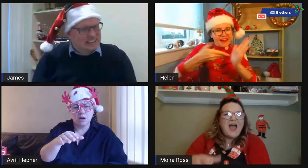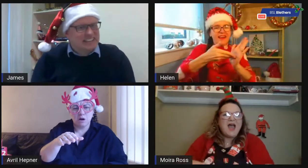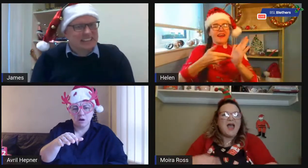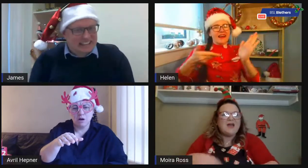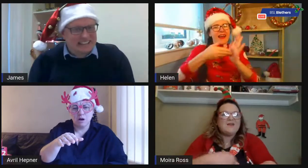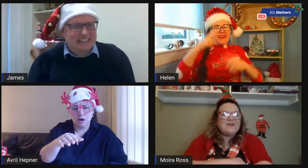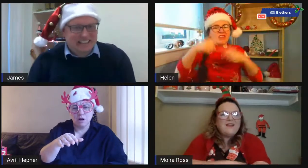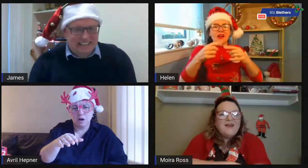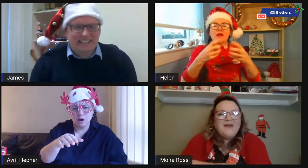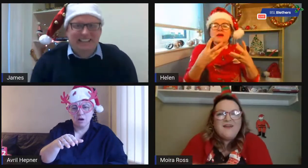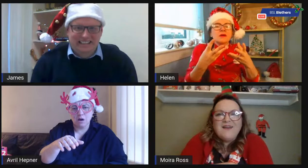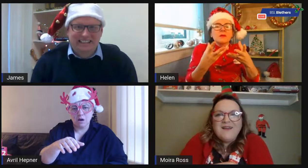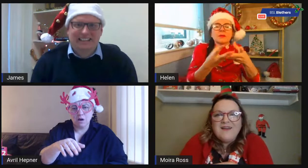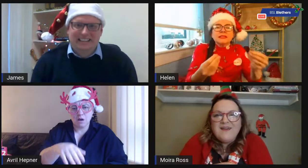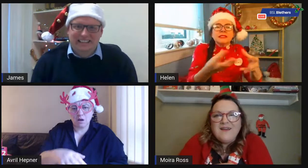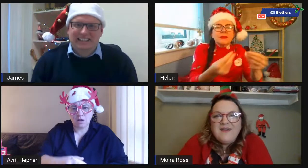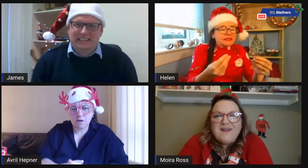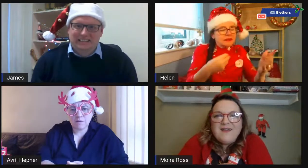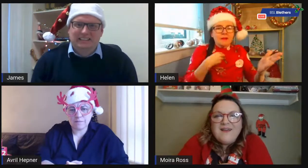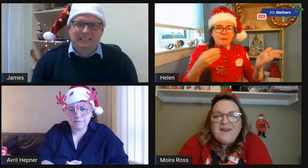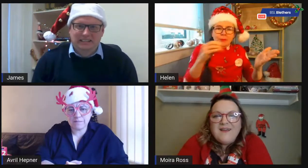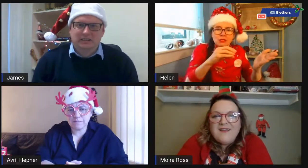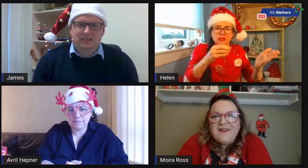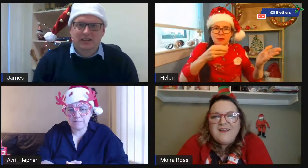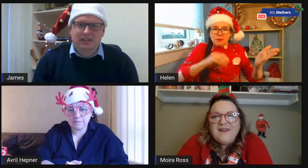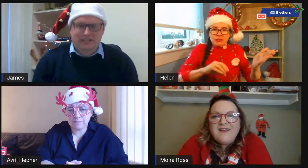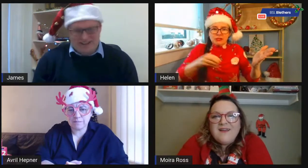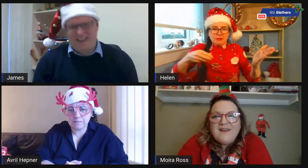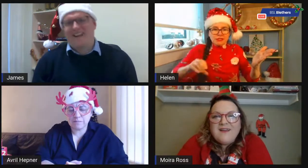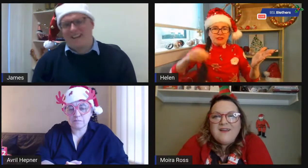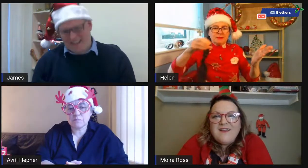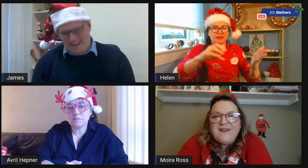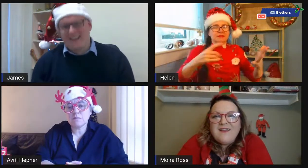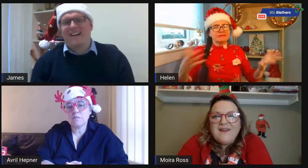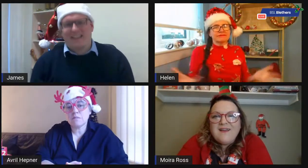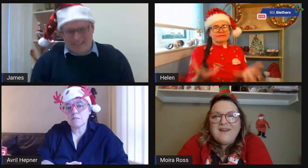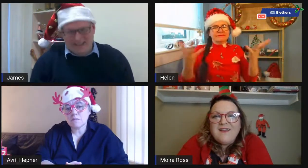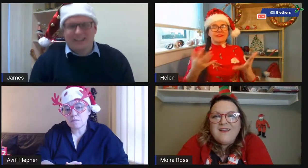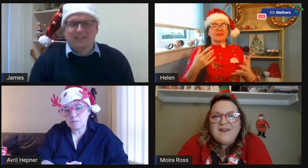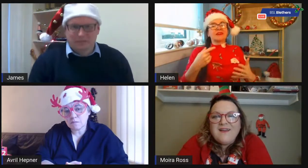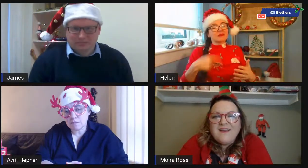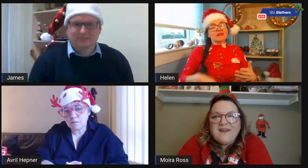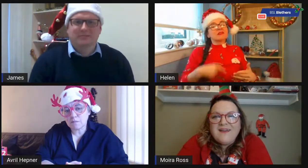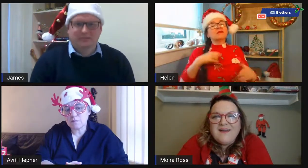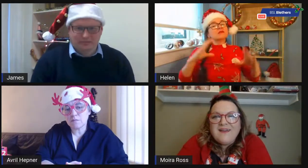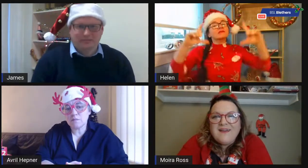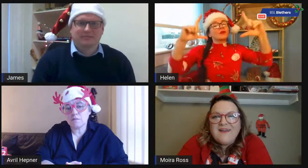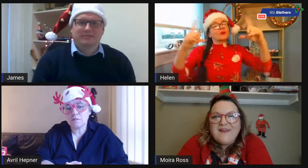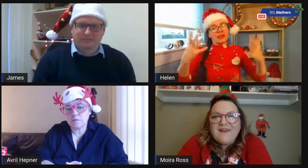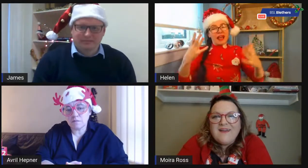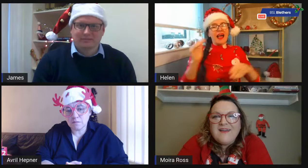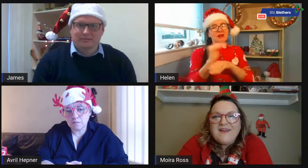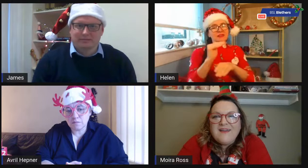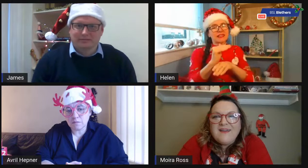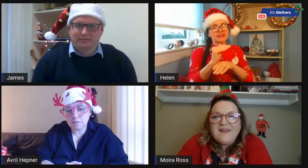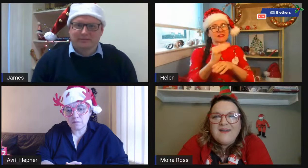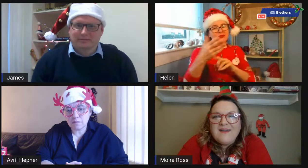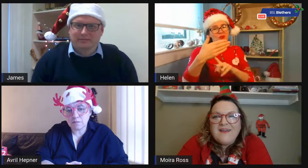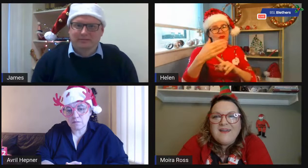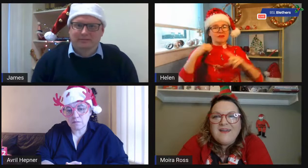Oh, that's lovely. There's no waste. Yeah, That's it's great. perfect because, if you get missing pieces, use it